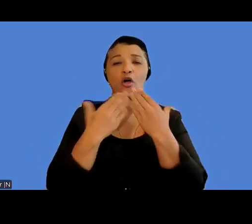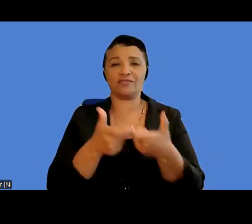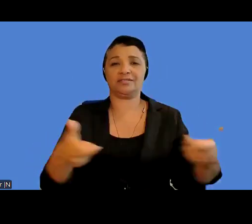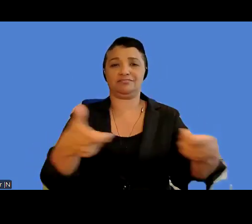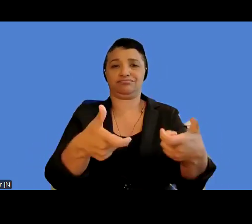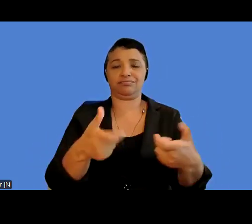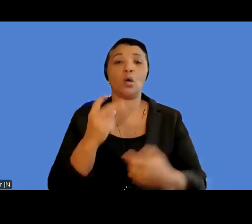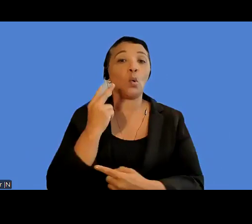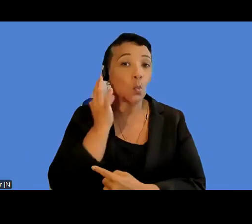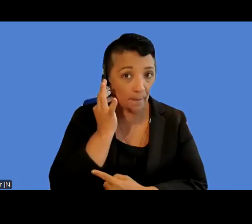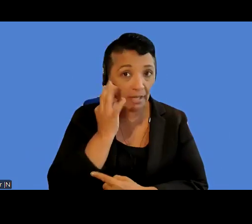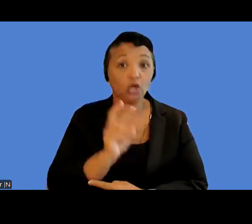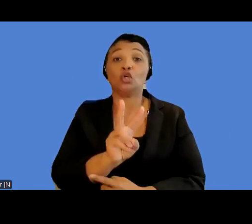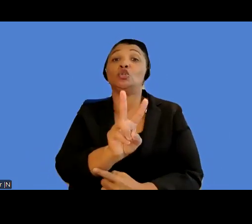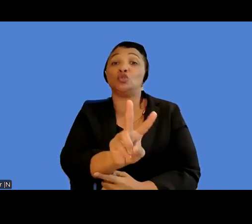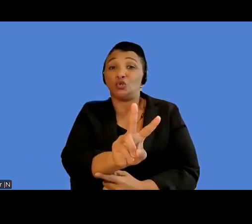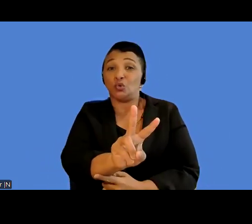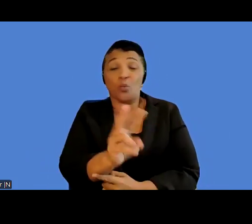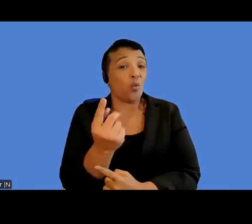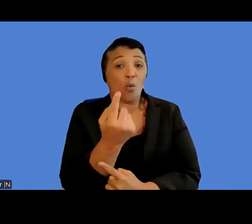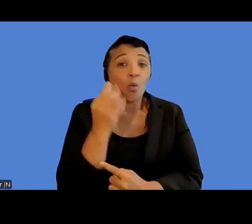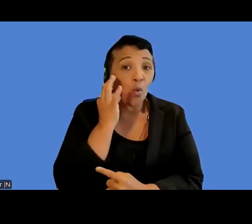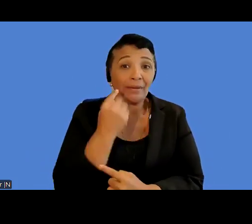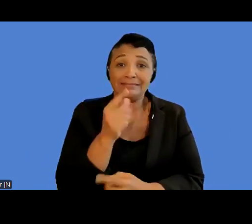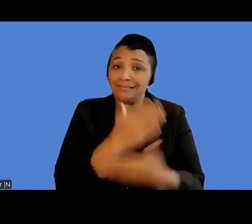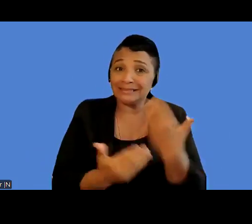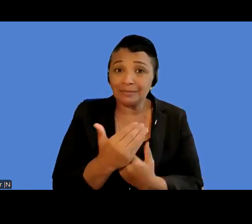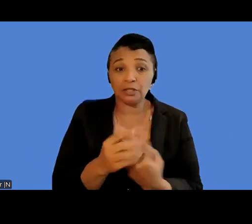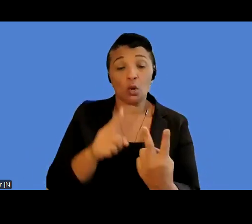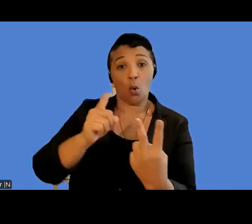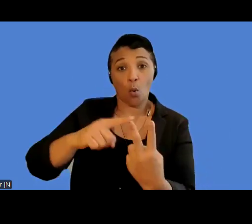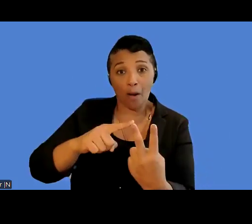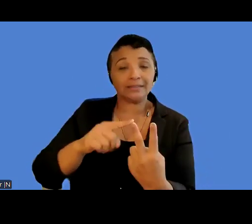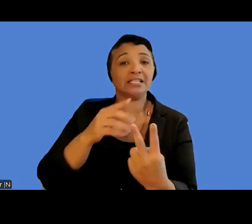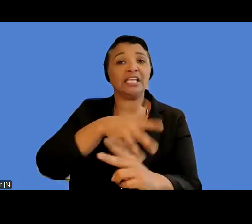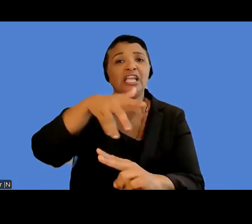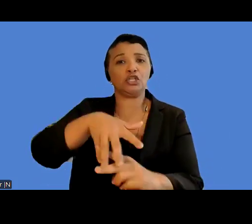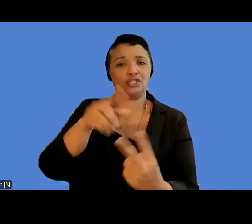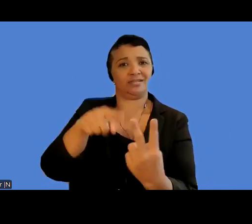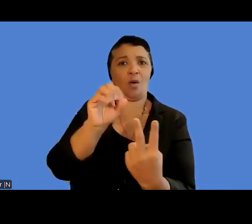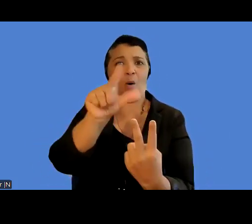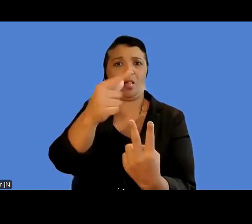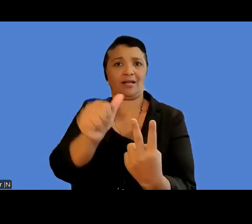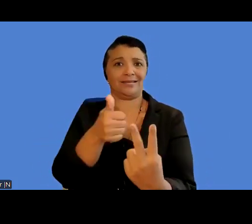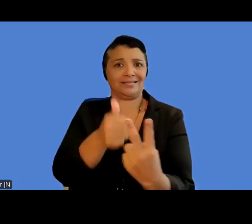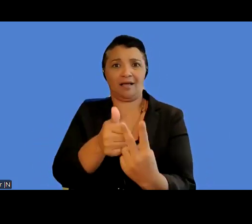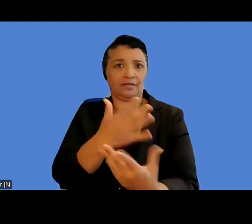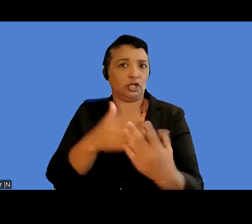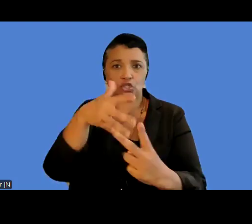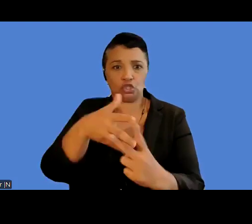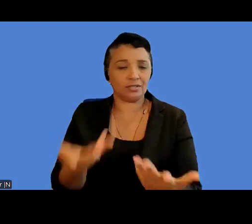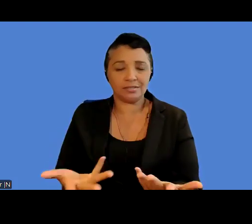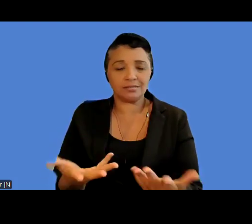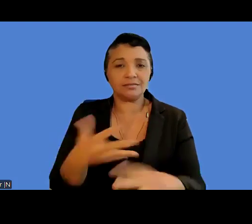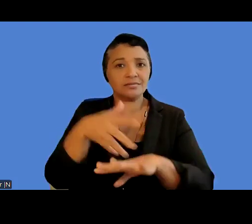only 2 women with disabilities, and she is the only Indigenous women with disabilities there. That's why this is very important.